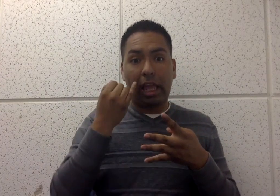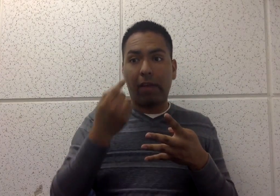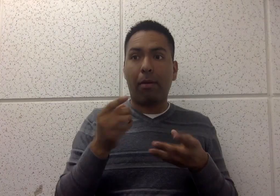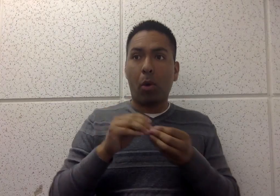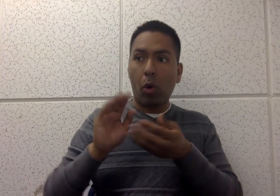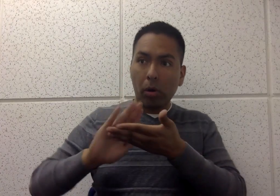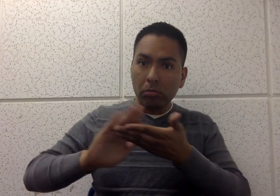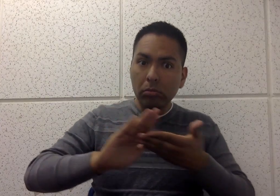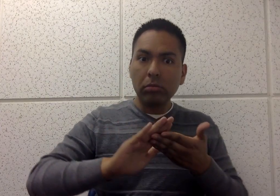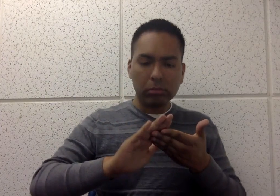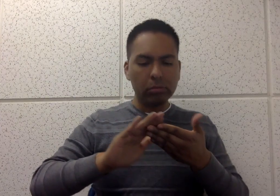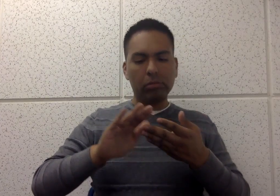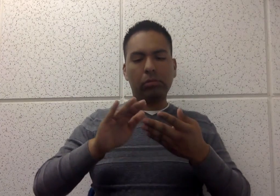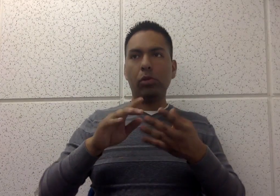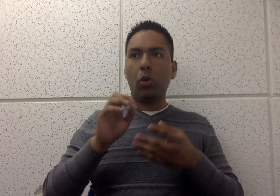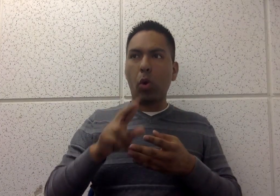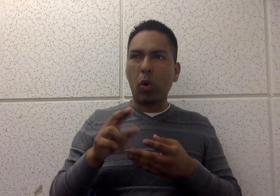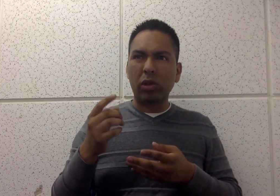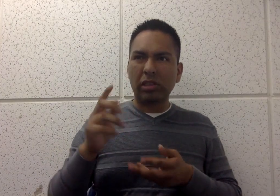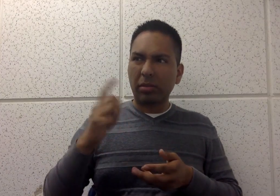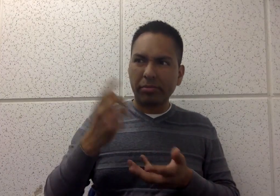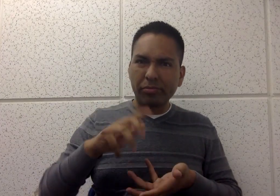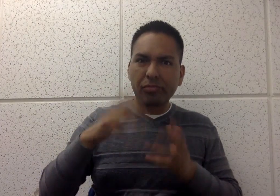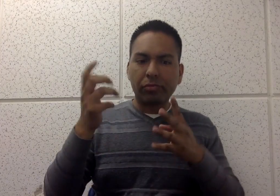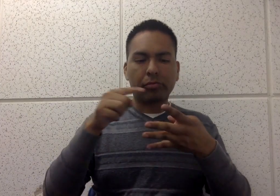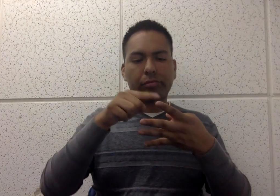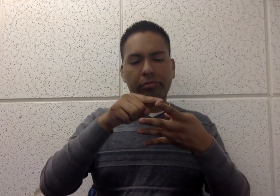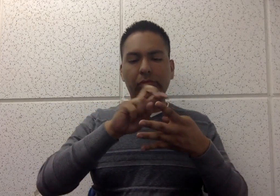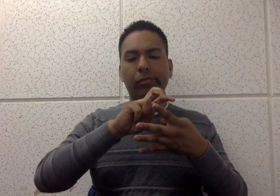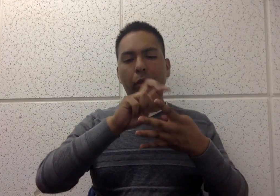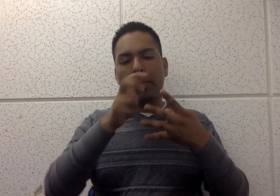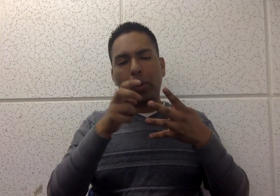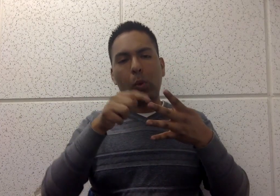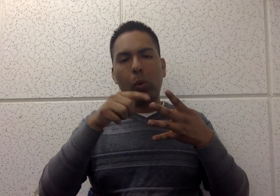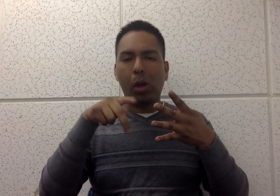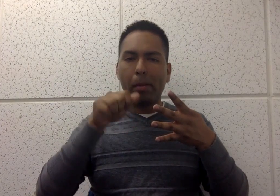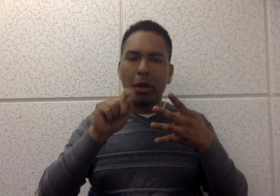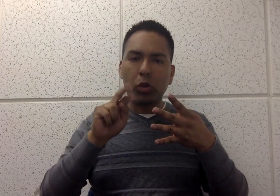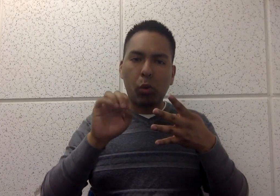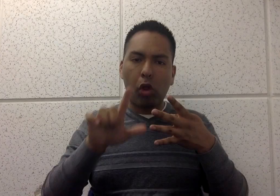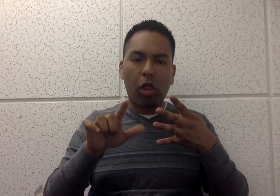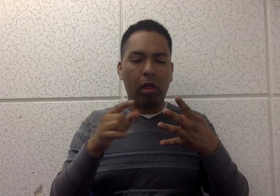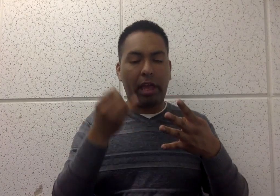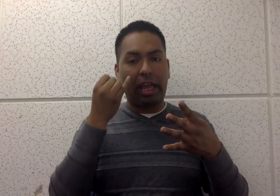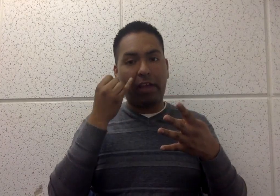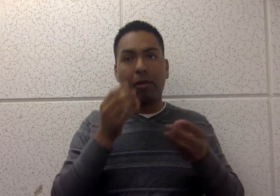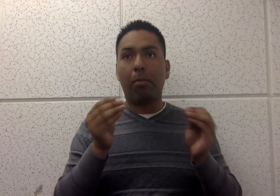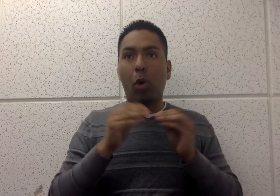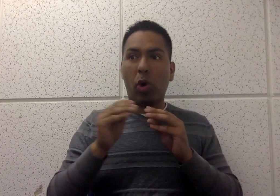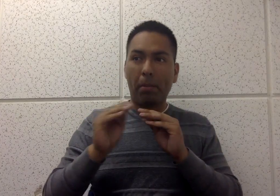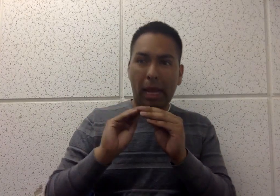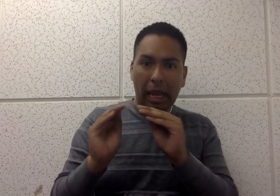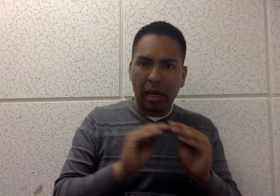extra patrollers were needed, the nest maintenance workers will switch to patrol. But if more nest maintenance work is needed, for example, if I put out a bunch